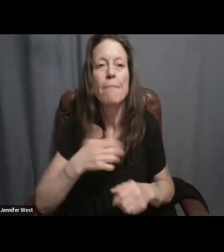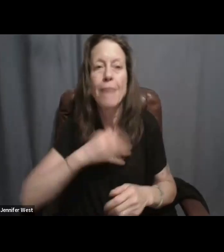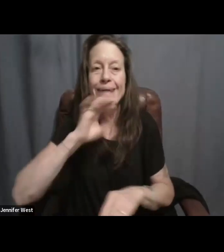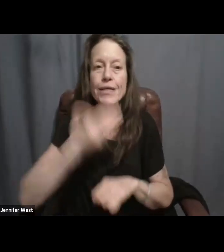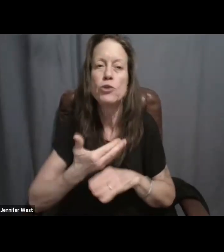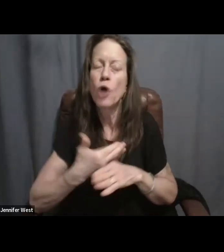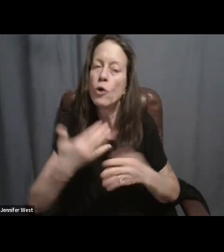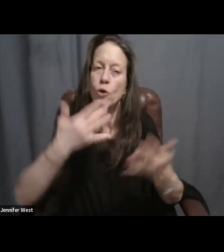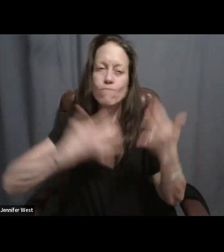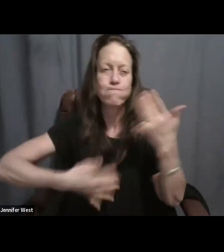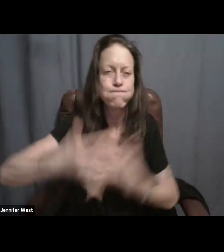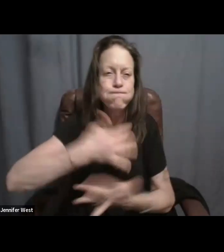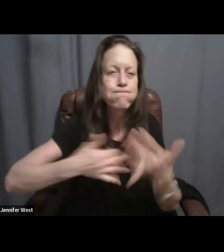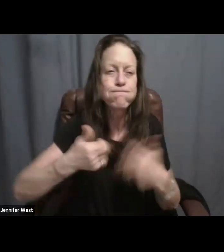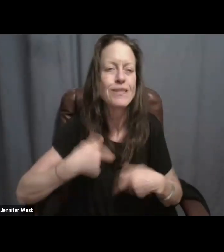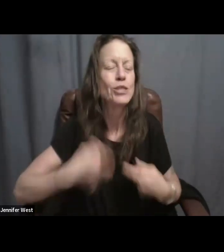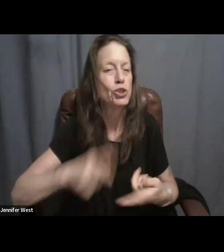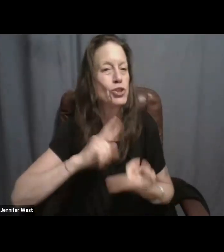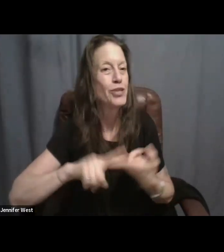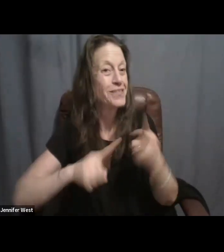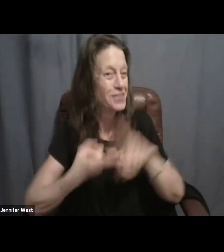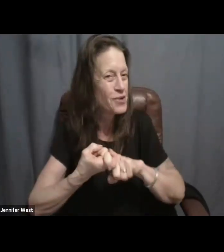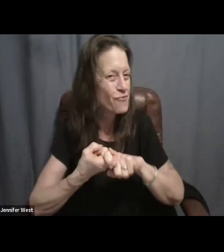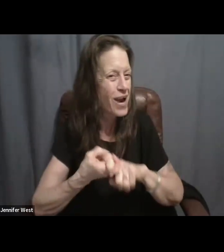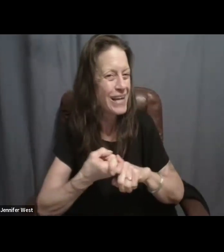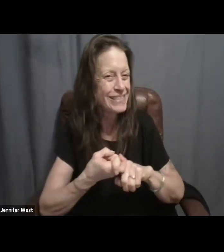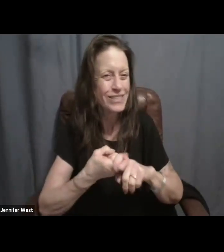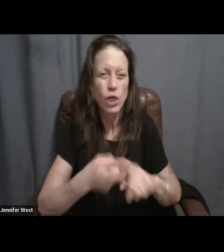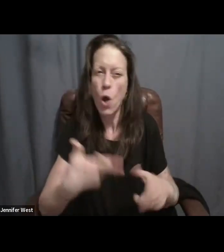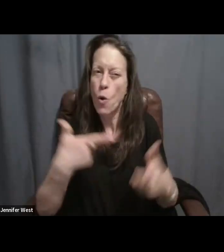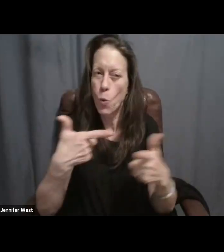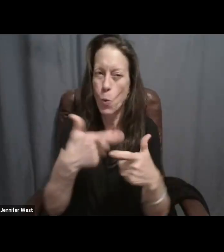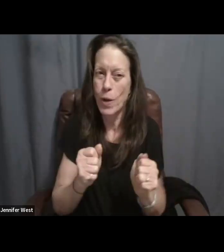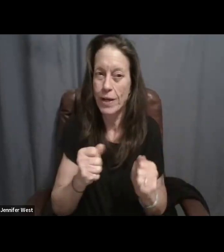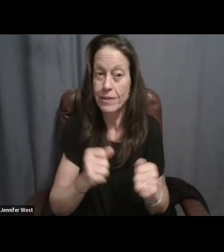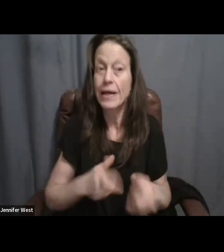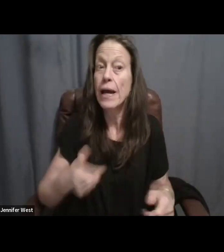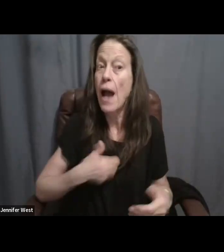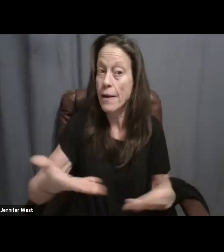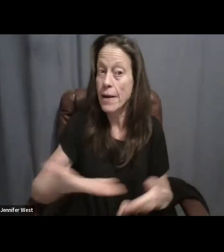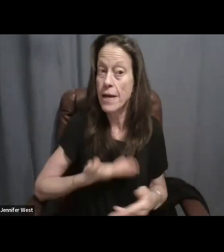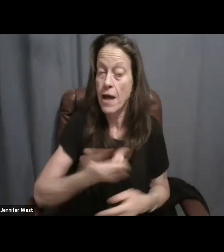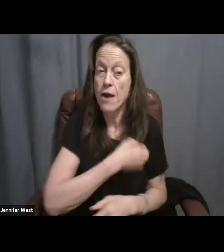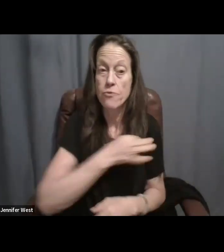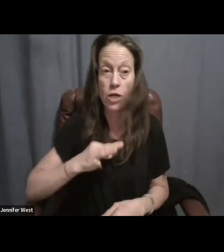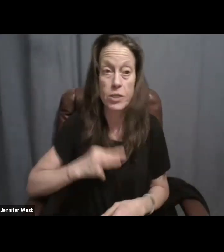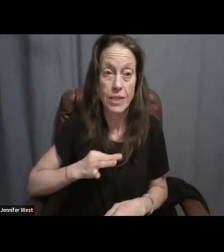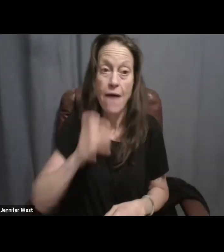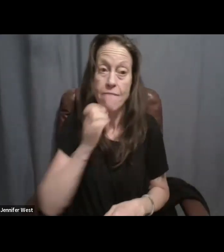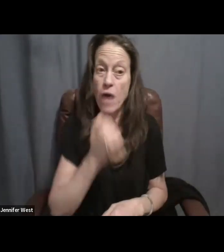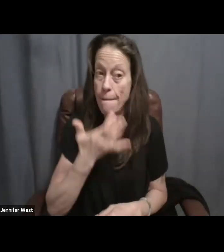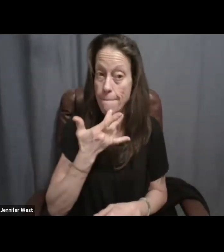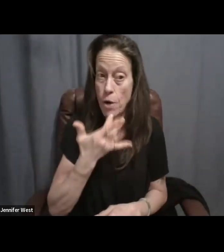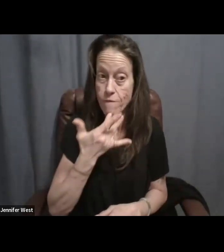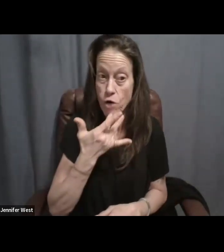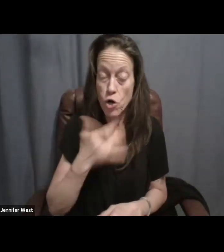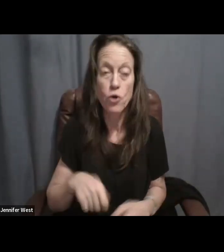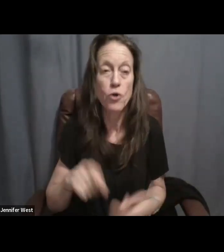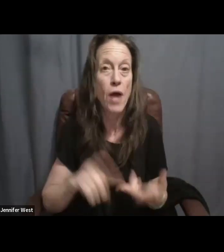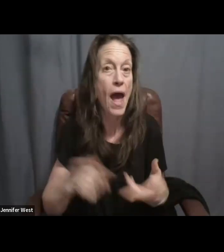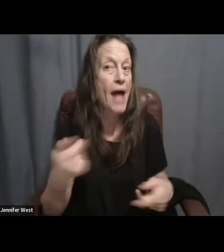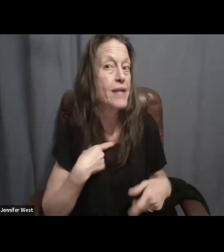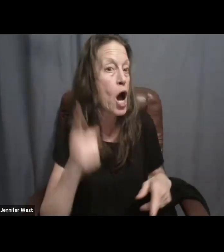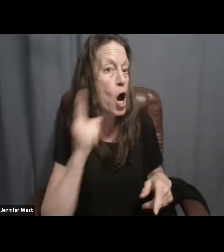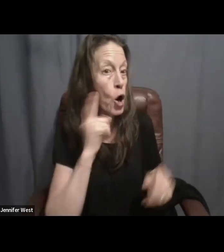friends pretty quickly, that I could hire the staff that I wanted to. And having heard the horror stories